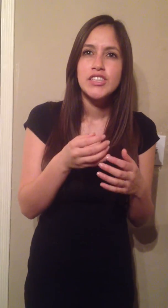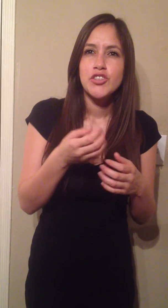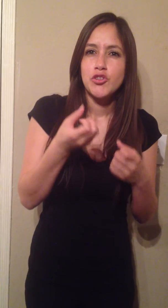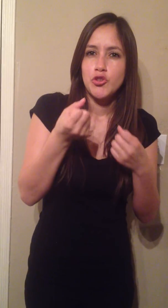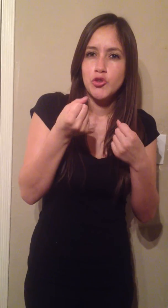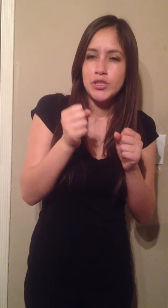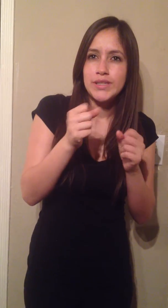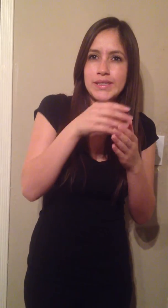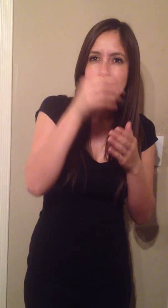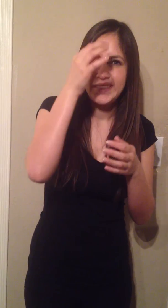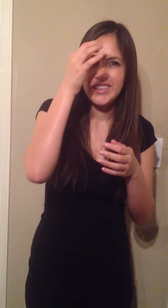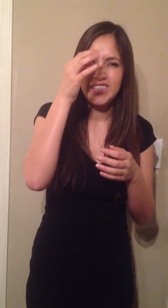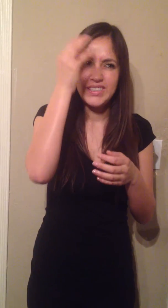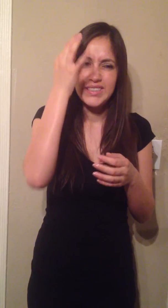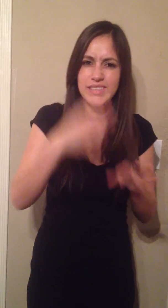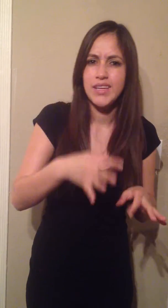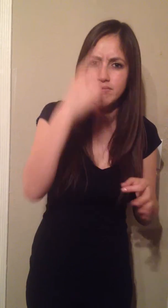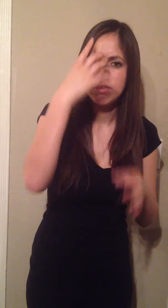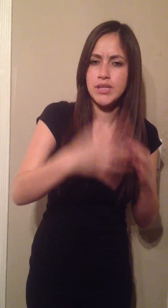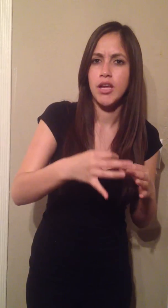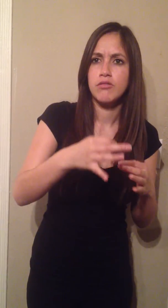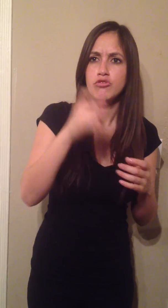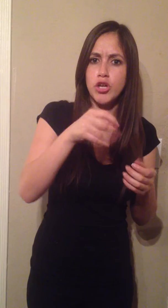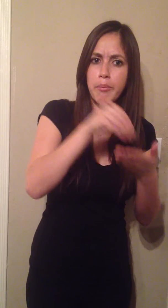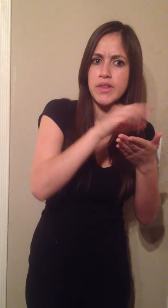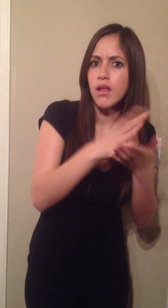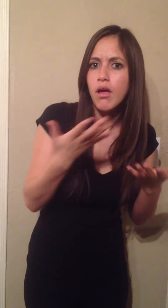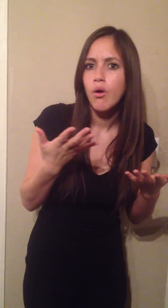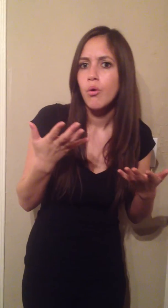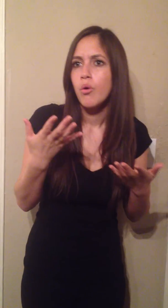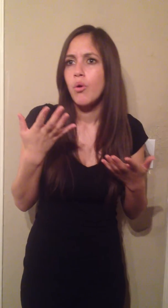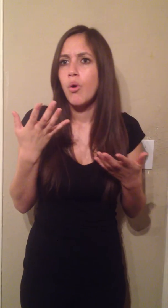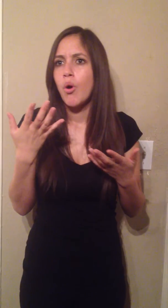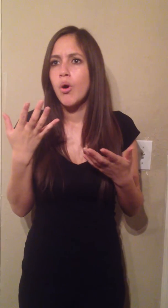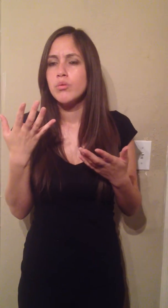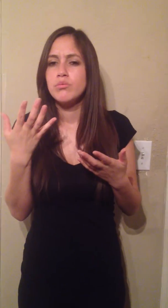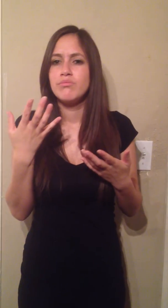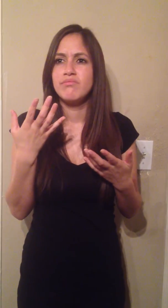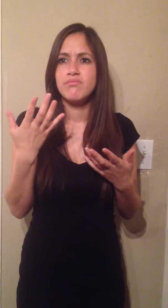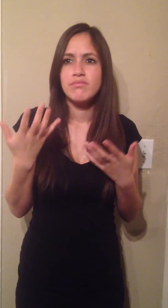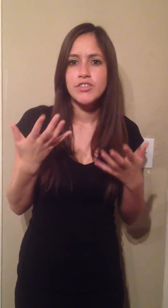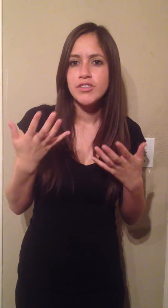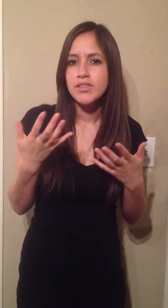where they're saying something and you hesitate and you think, should I write that or not? What's the best thing to